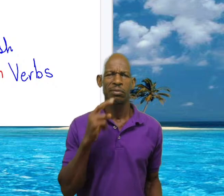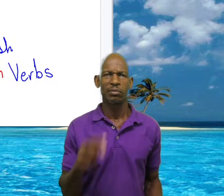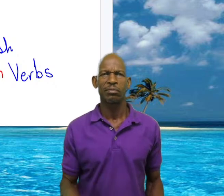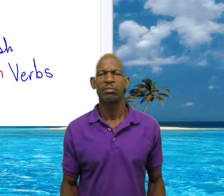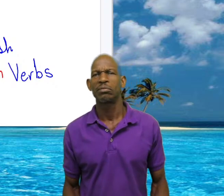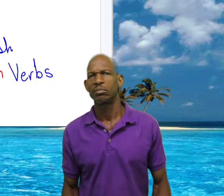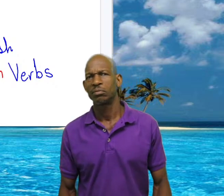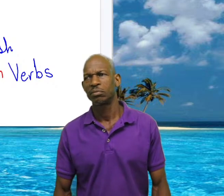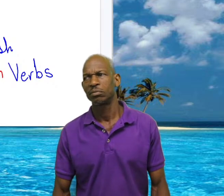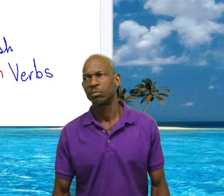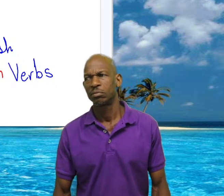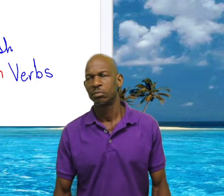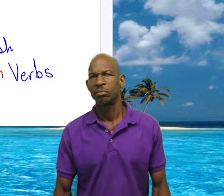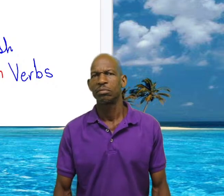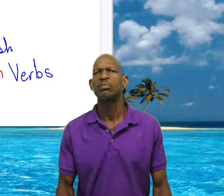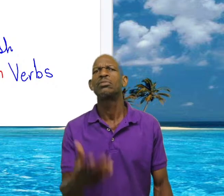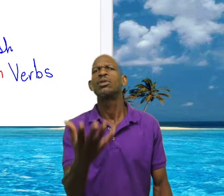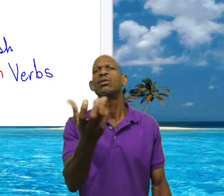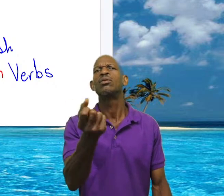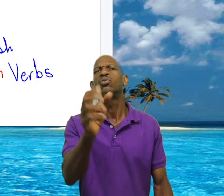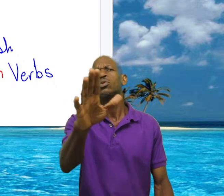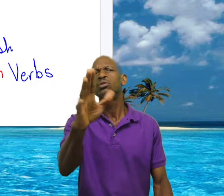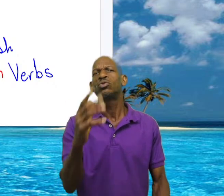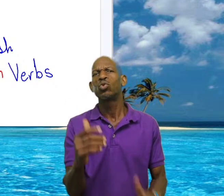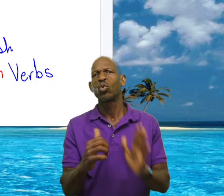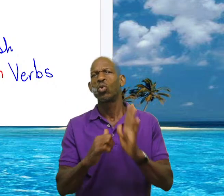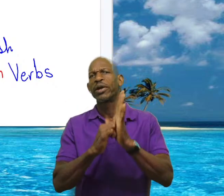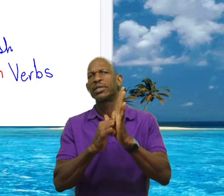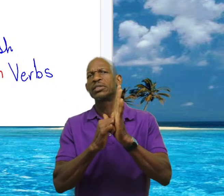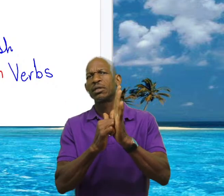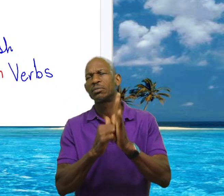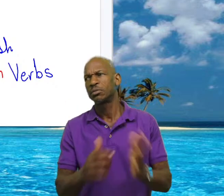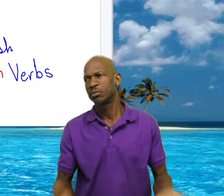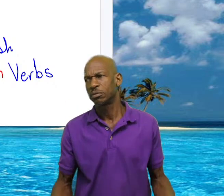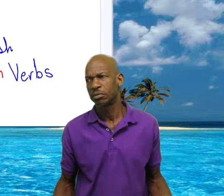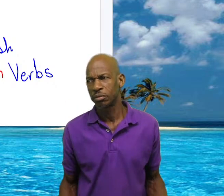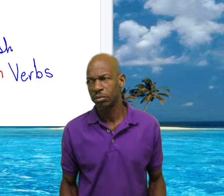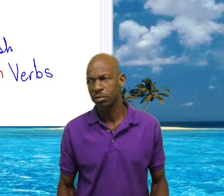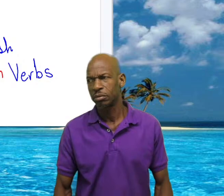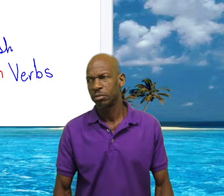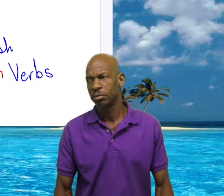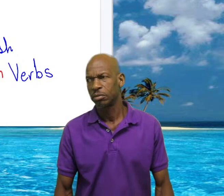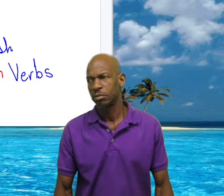online can give me some examples of action verbs. We have jump.